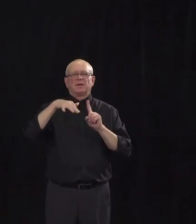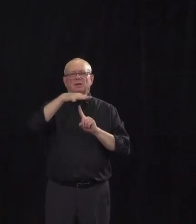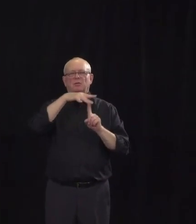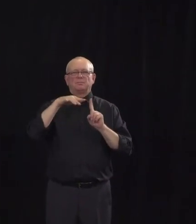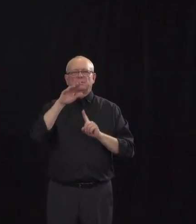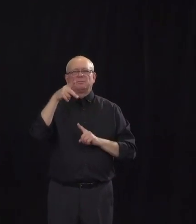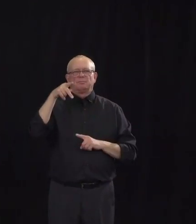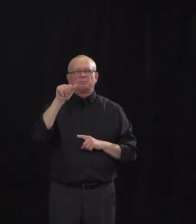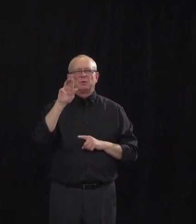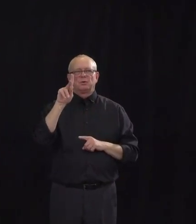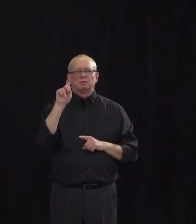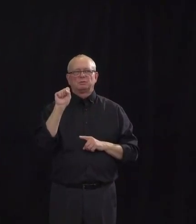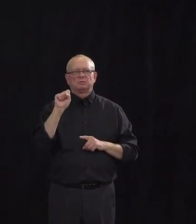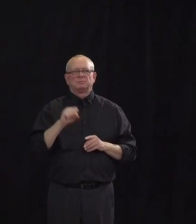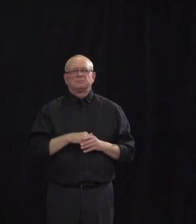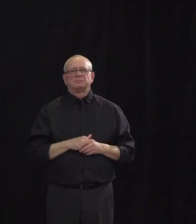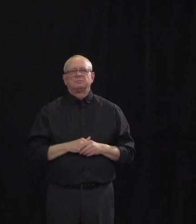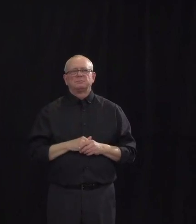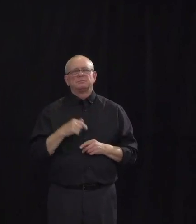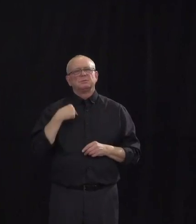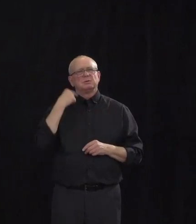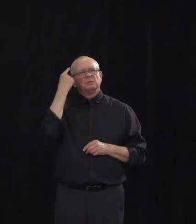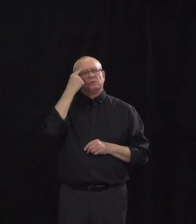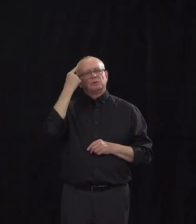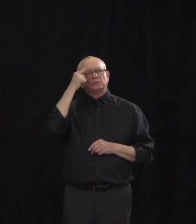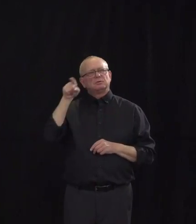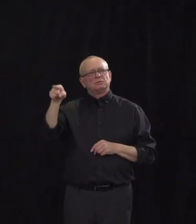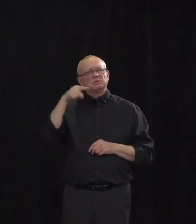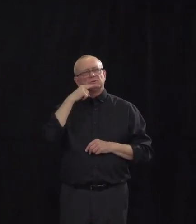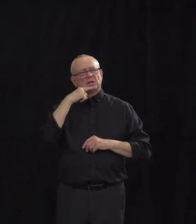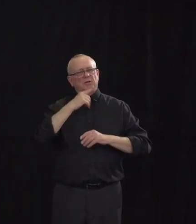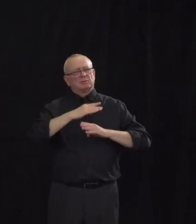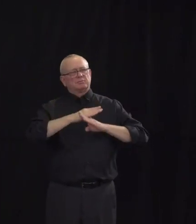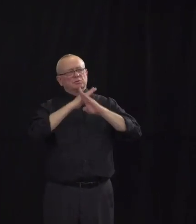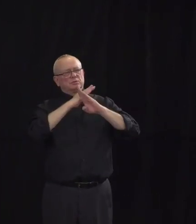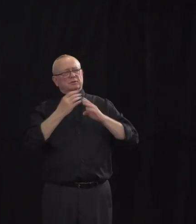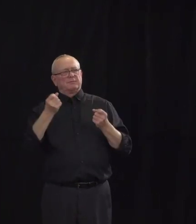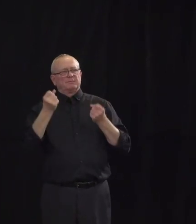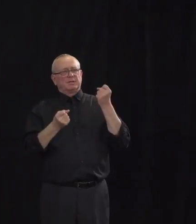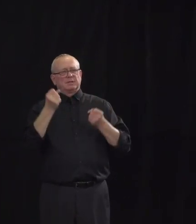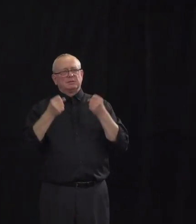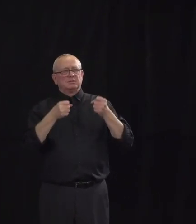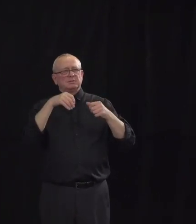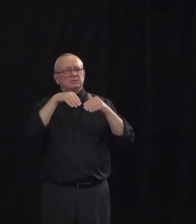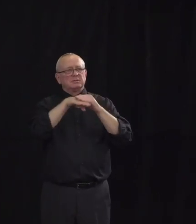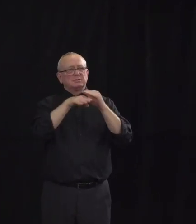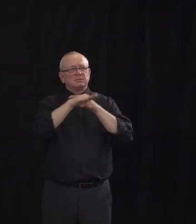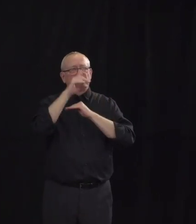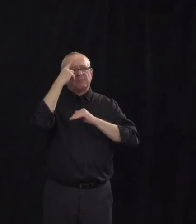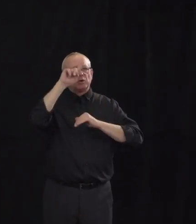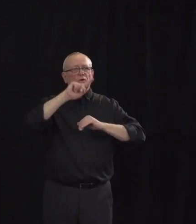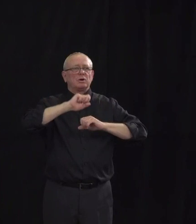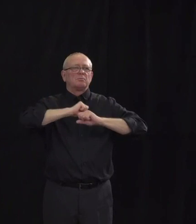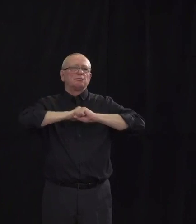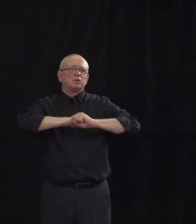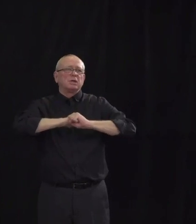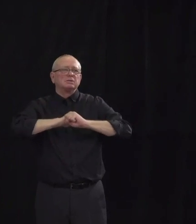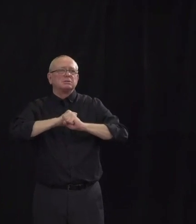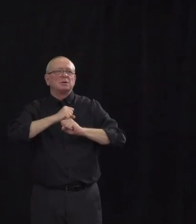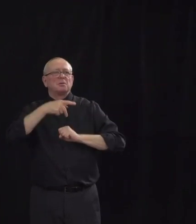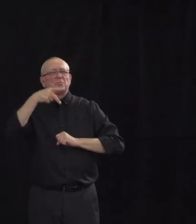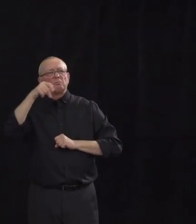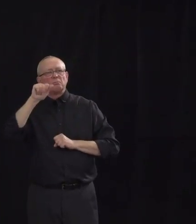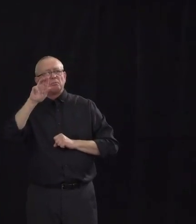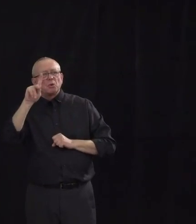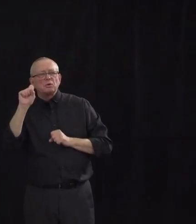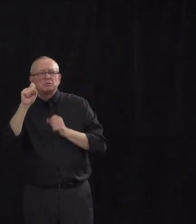access to provincial parks. If the idea is to protect park inspectors and so on, why aren't we, and